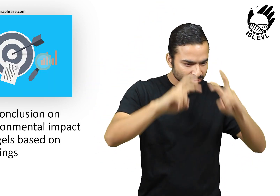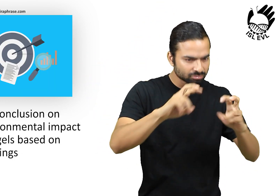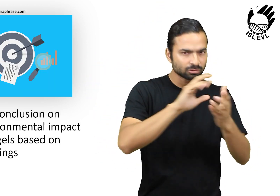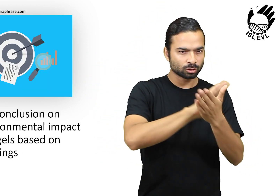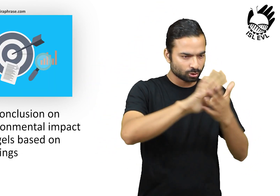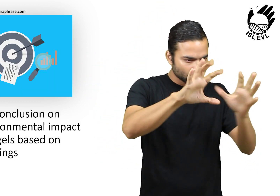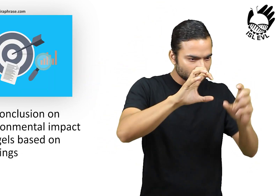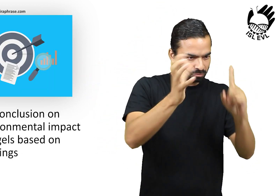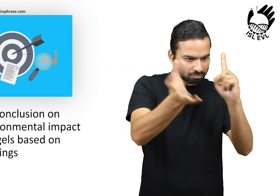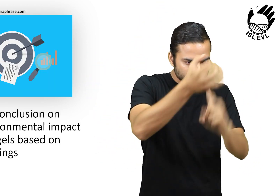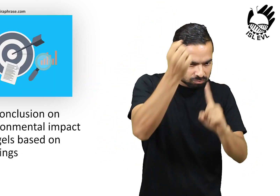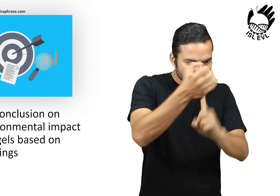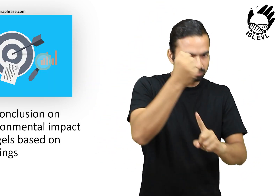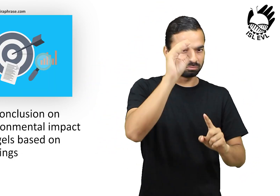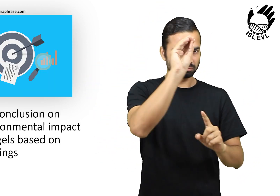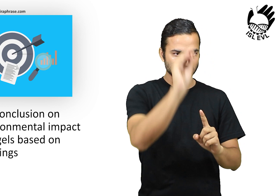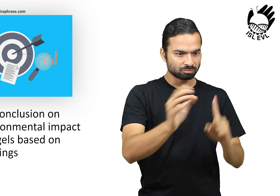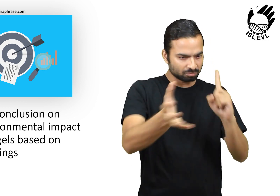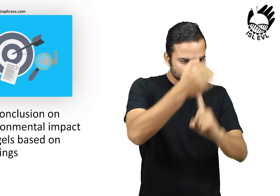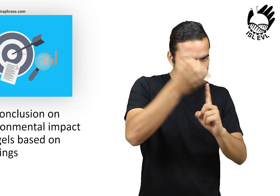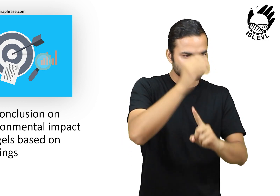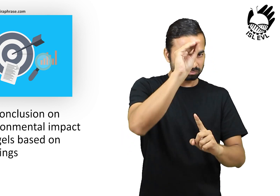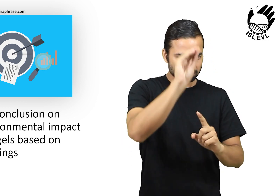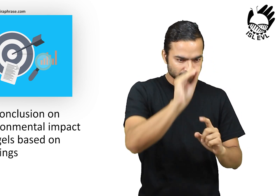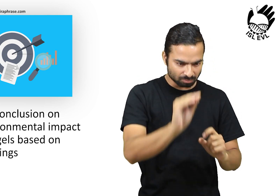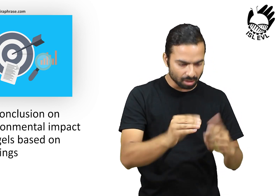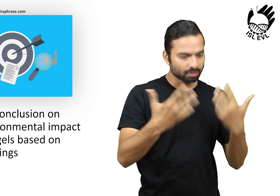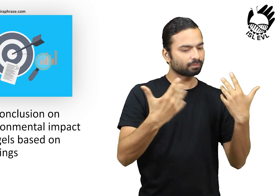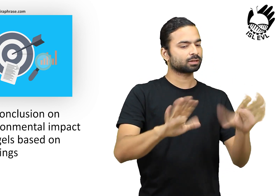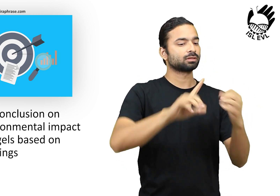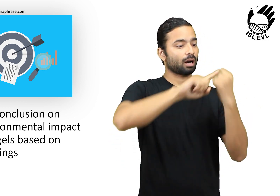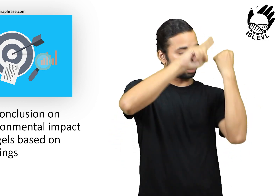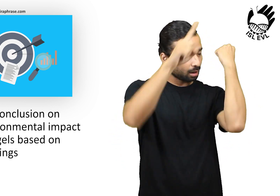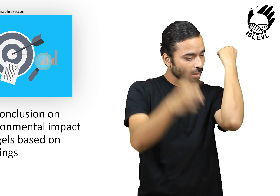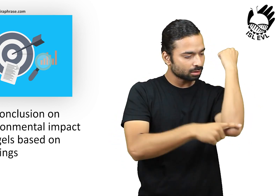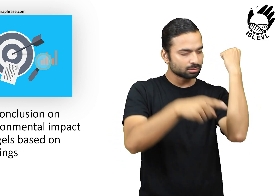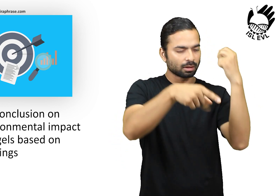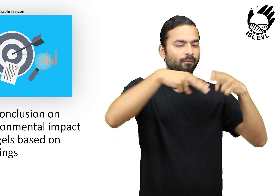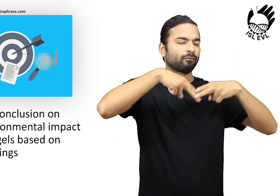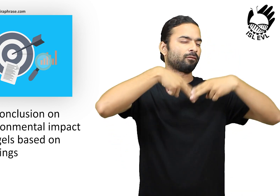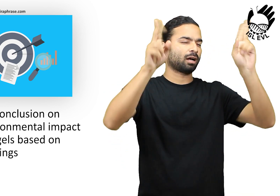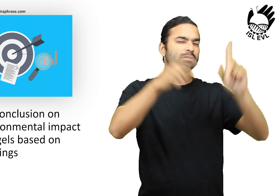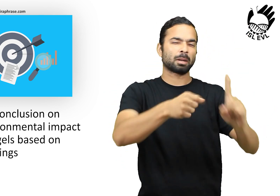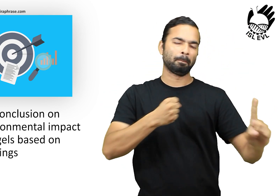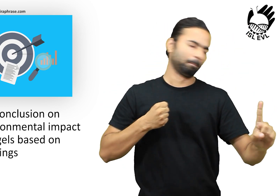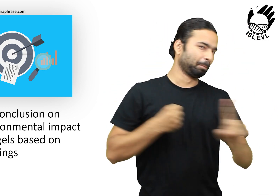and make a conclusion on the environmental impact of hydrogels based on these findings.